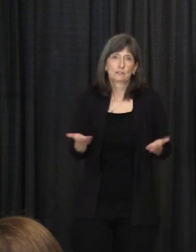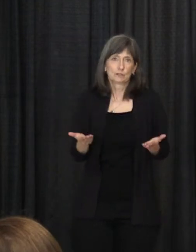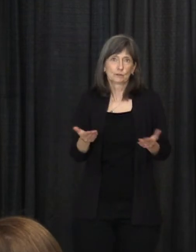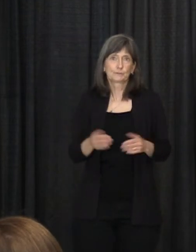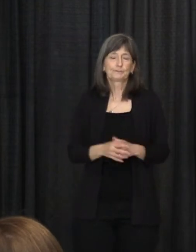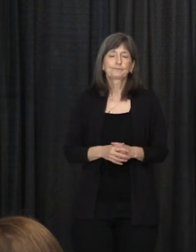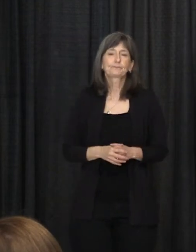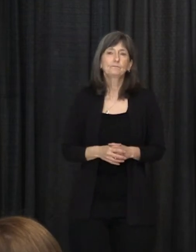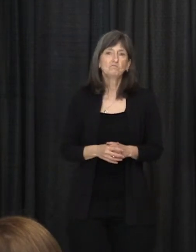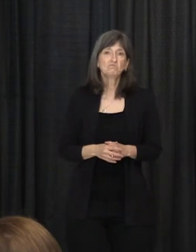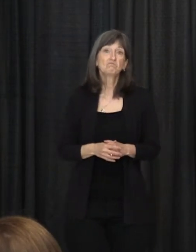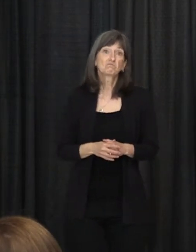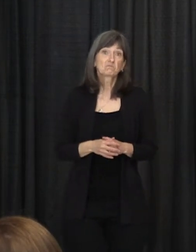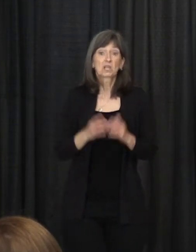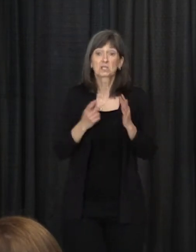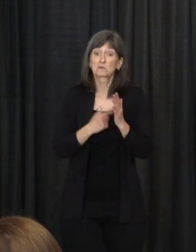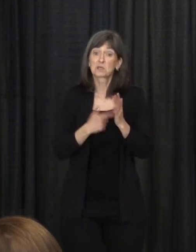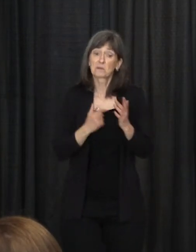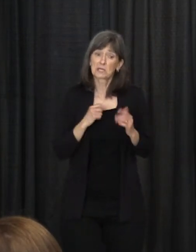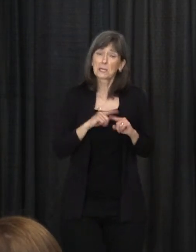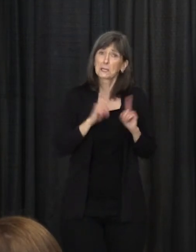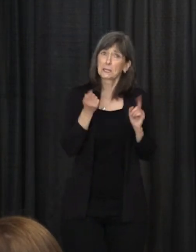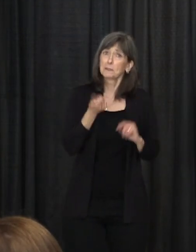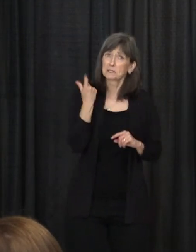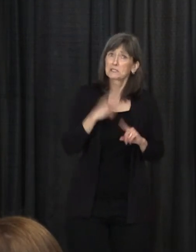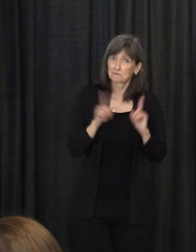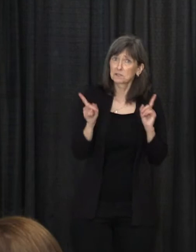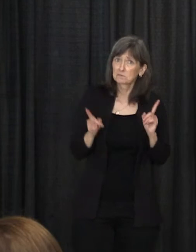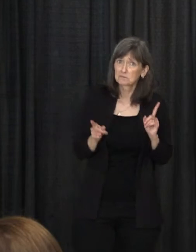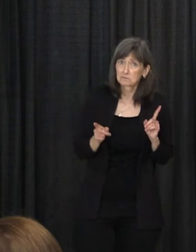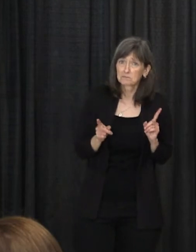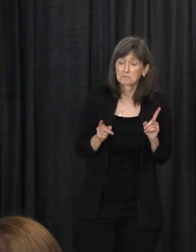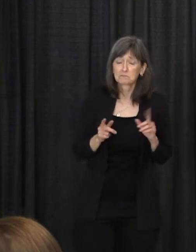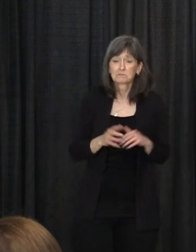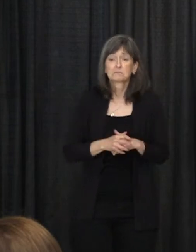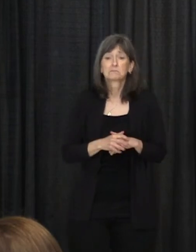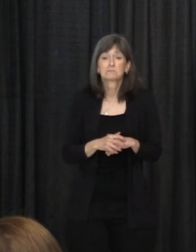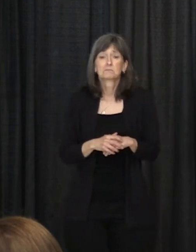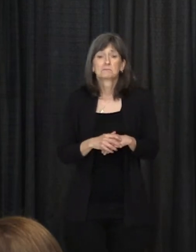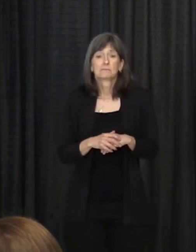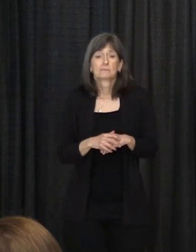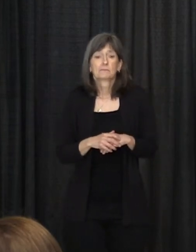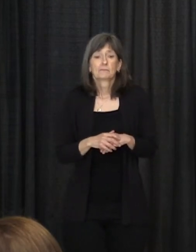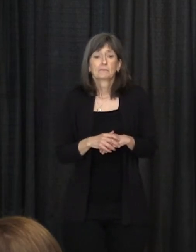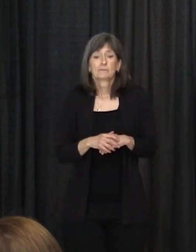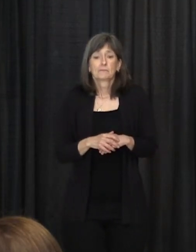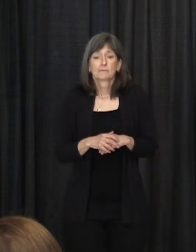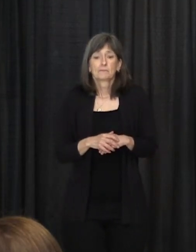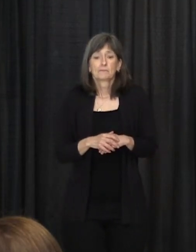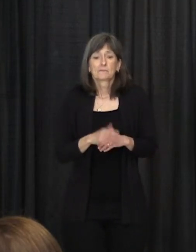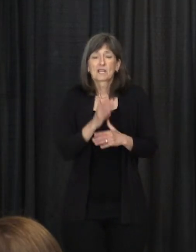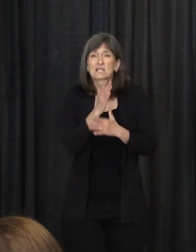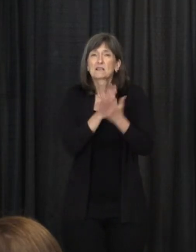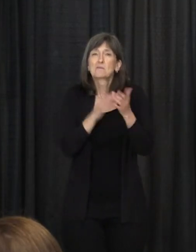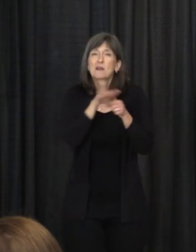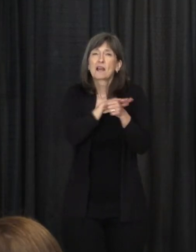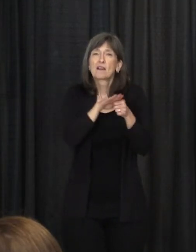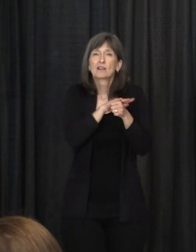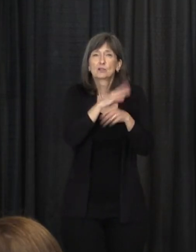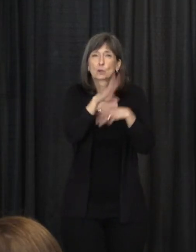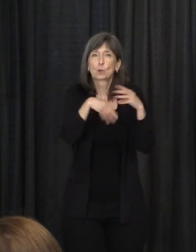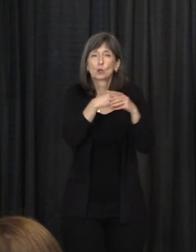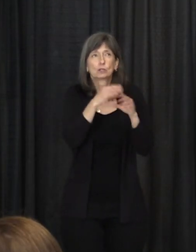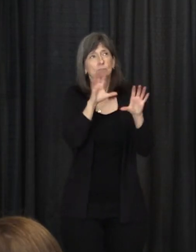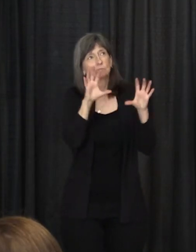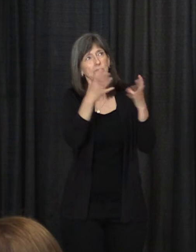And sometimes that will be outside of the norm. You know, there are very, very specific areas of the world